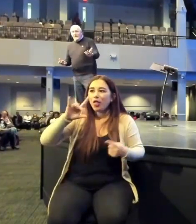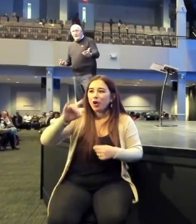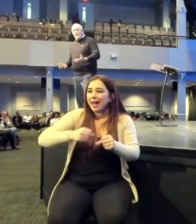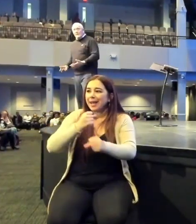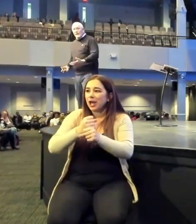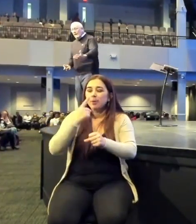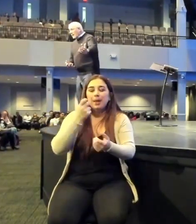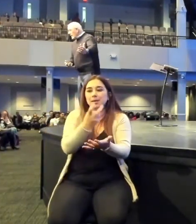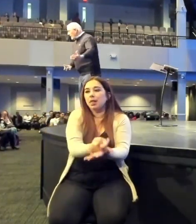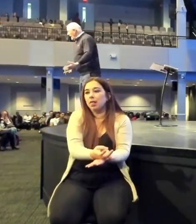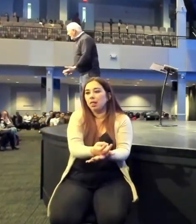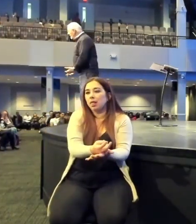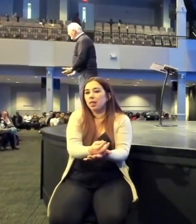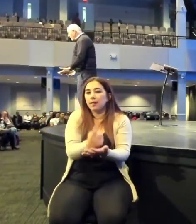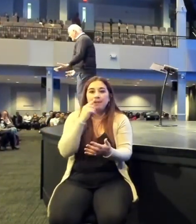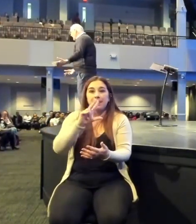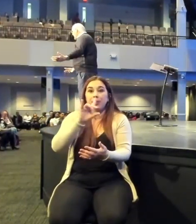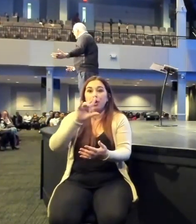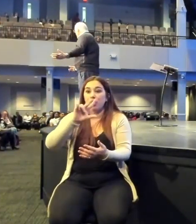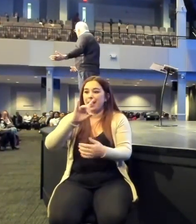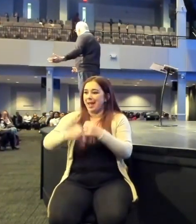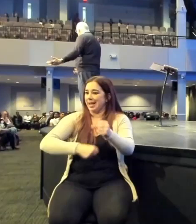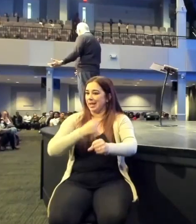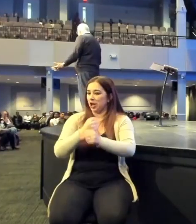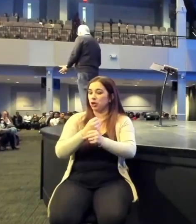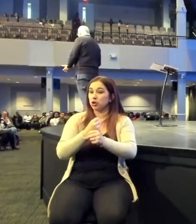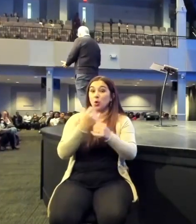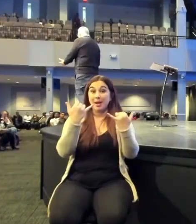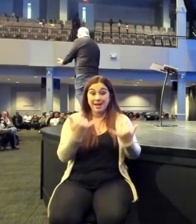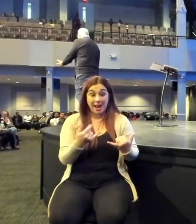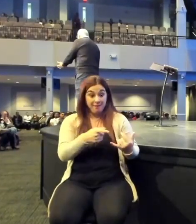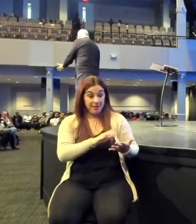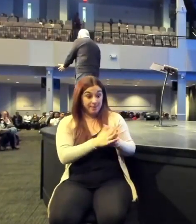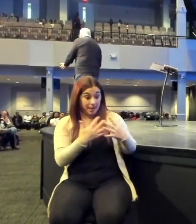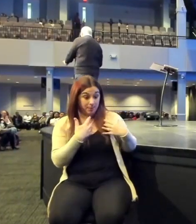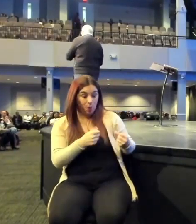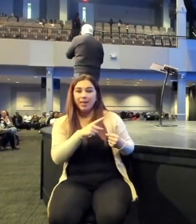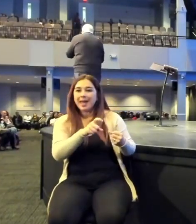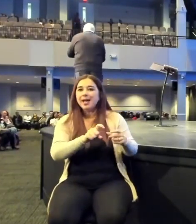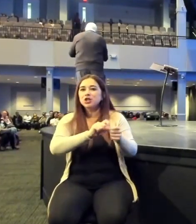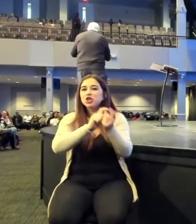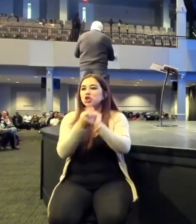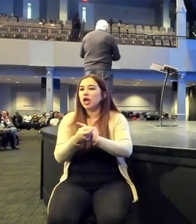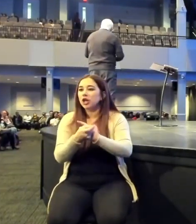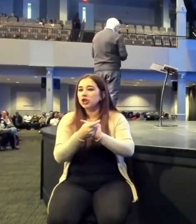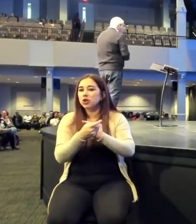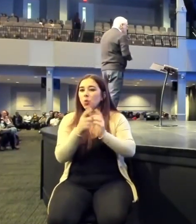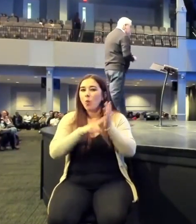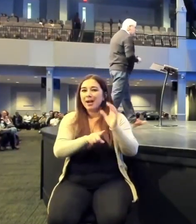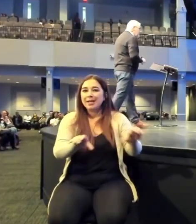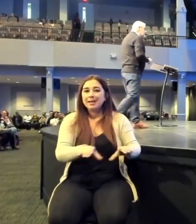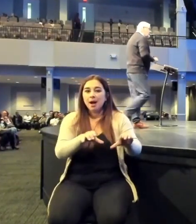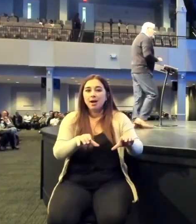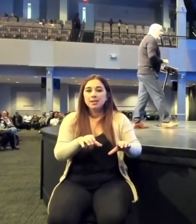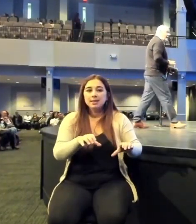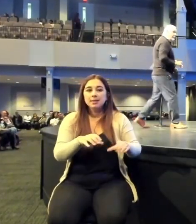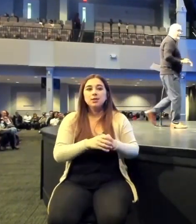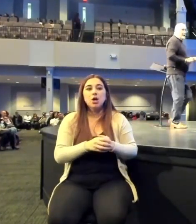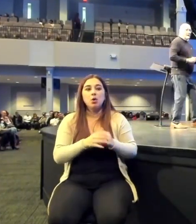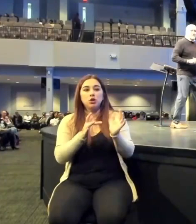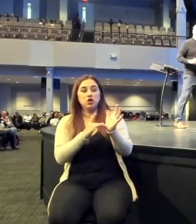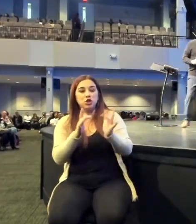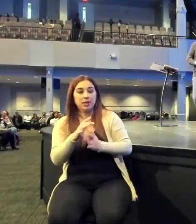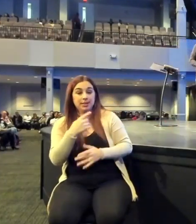because he's been laying on that pallet for 38 years, and so he's going to have to get active. And I want you to notice what Jesus says to the